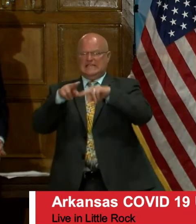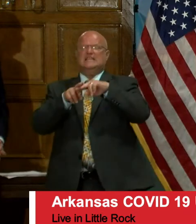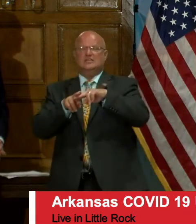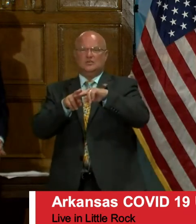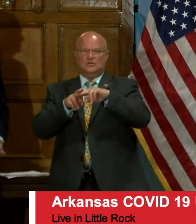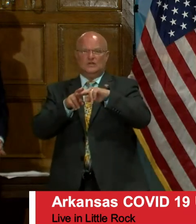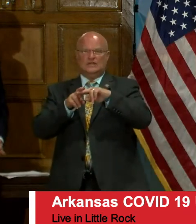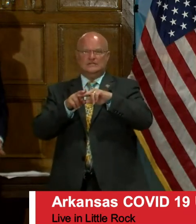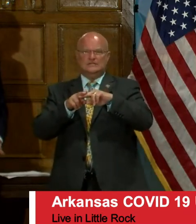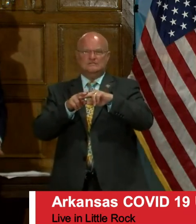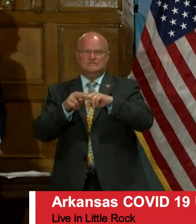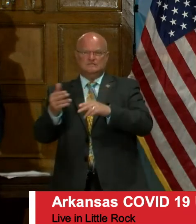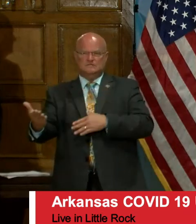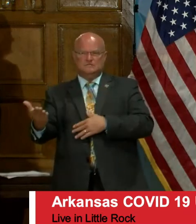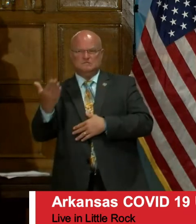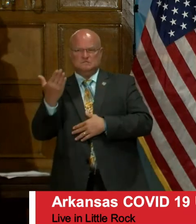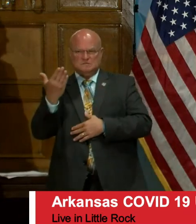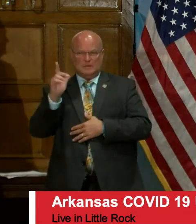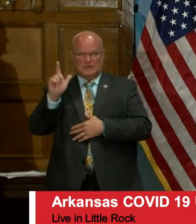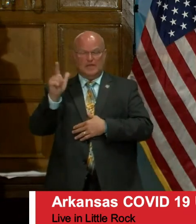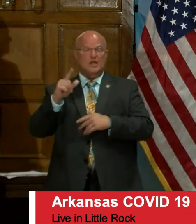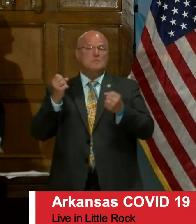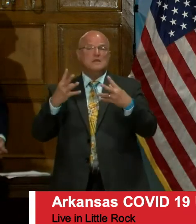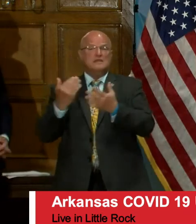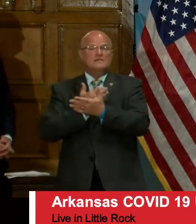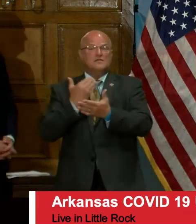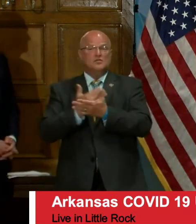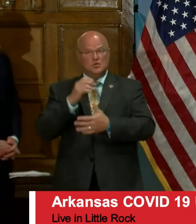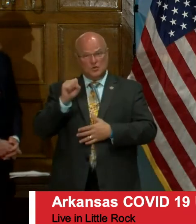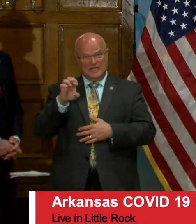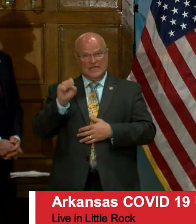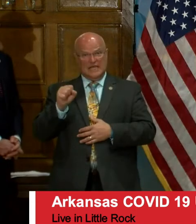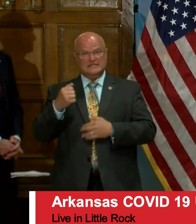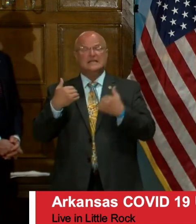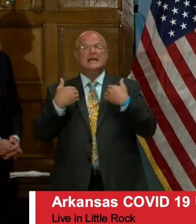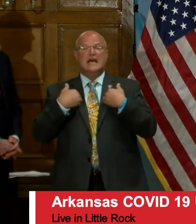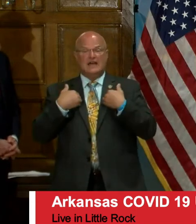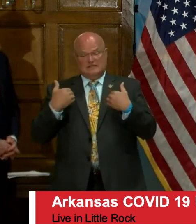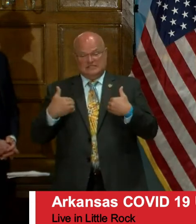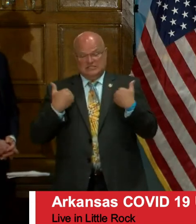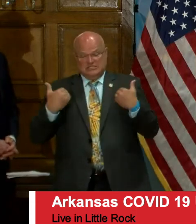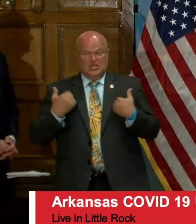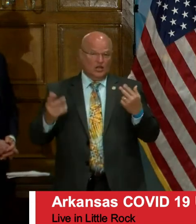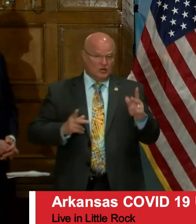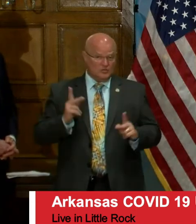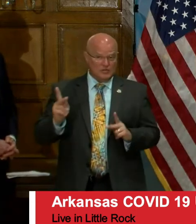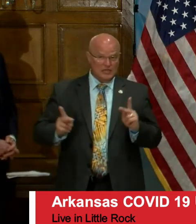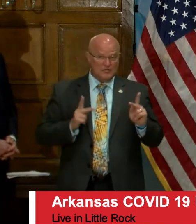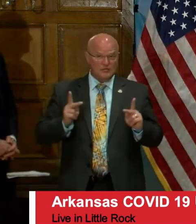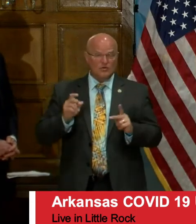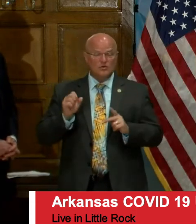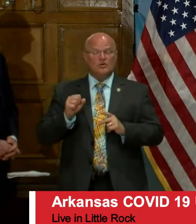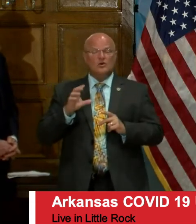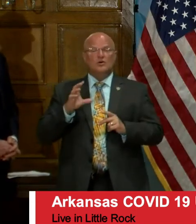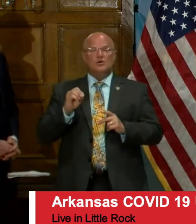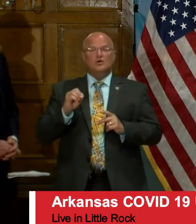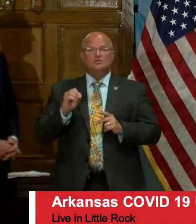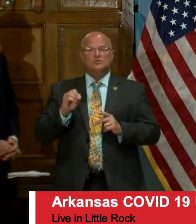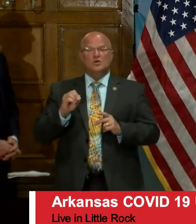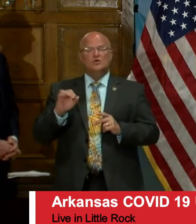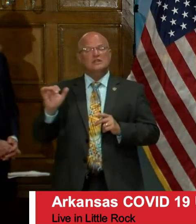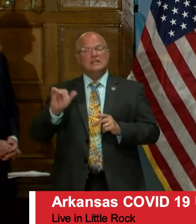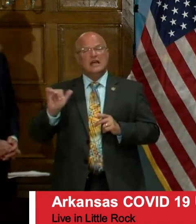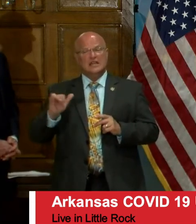increase coming up later, although many of our new cases have been in younger individuals, and so